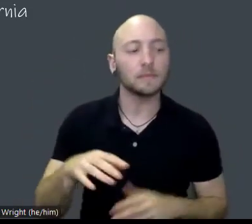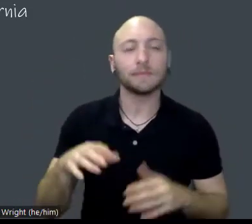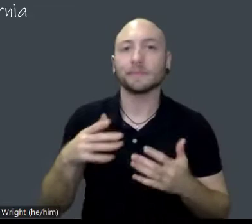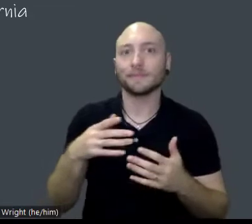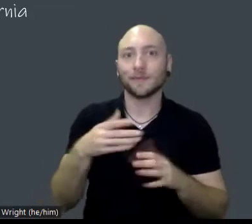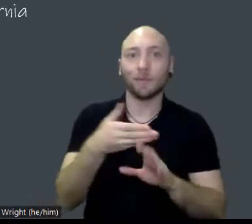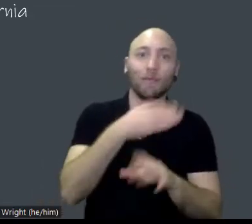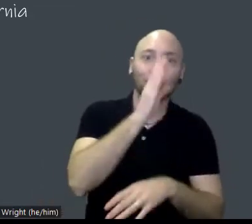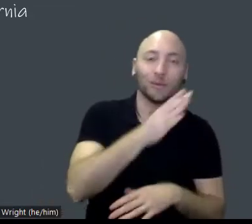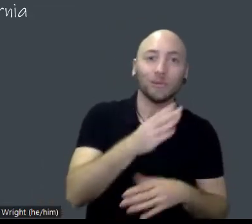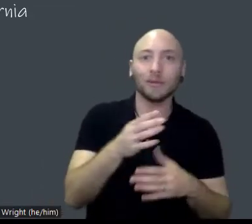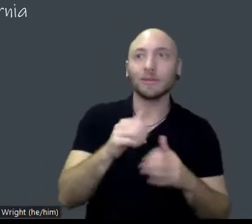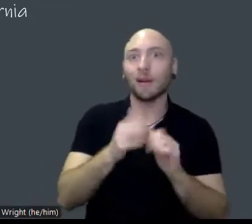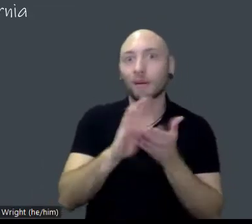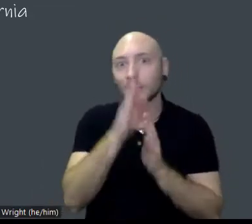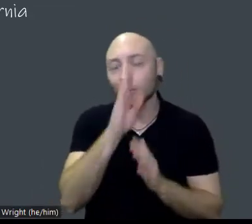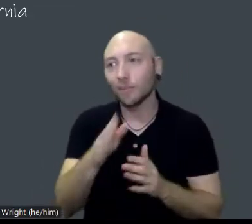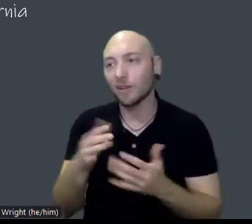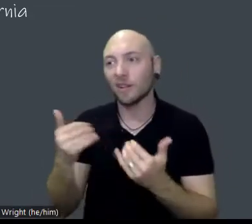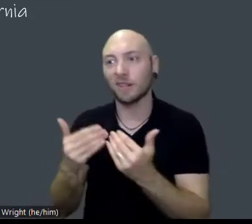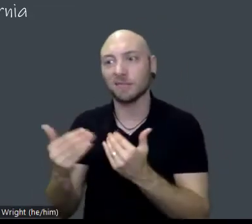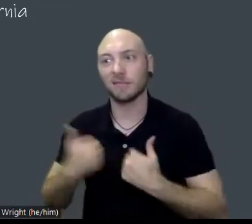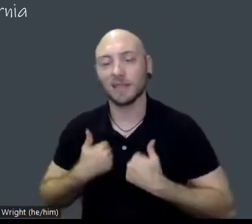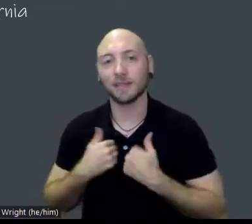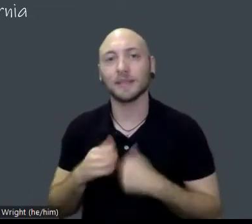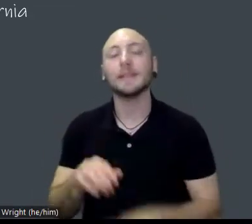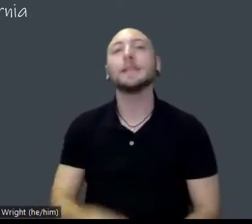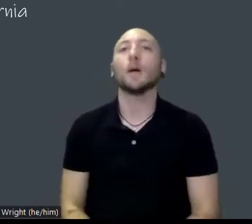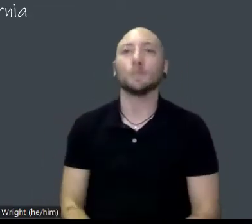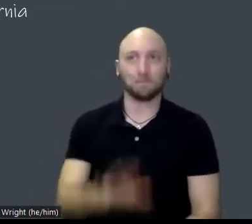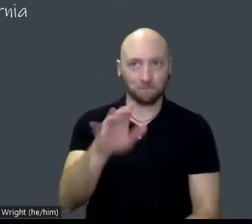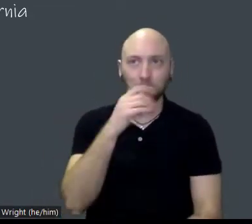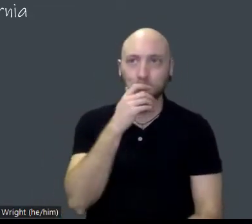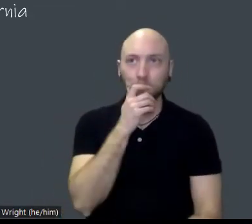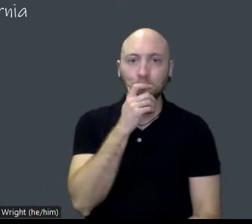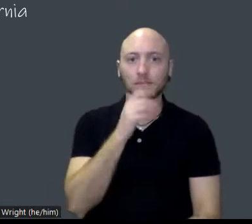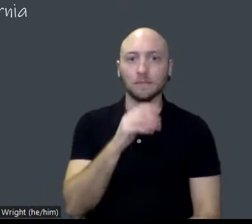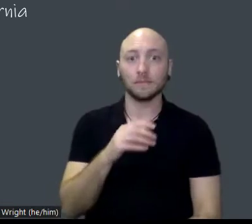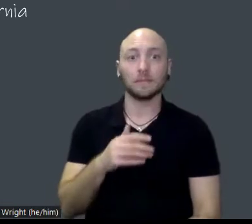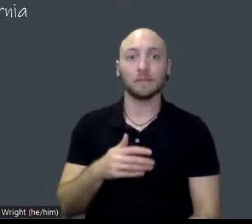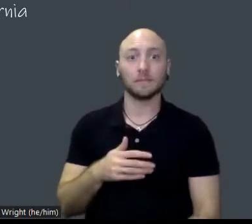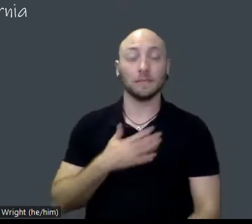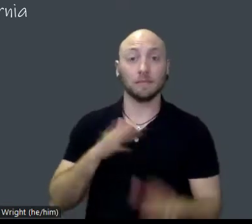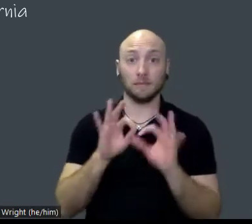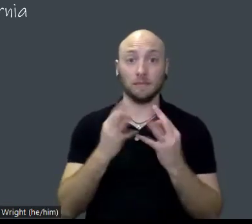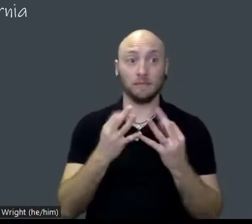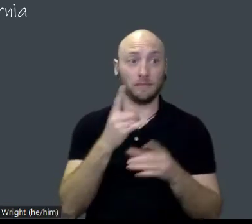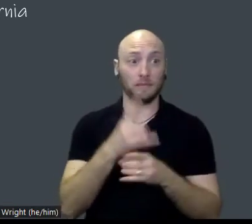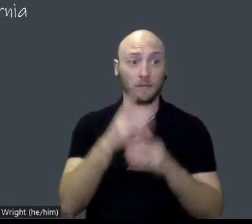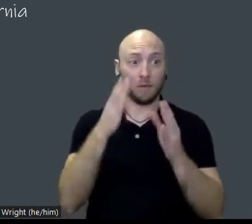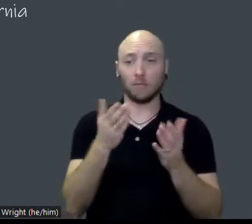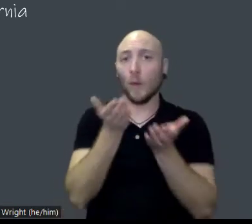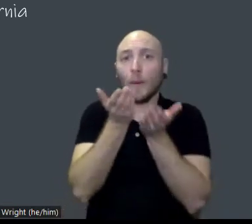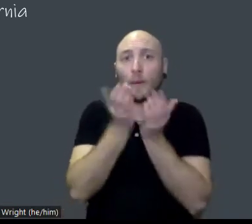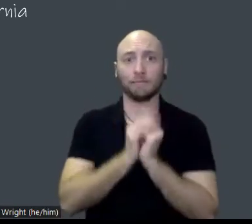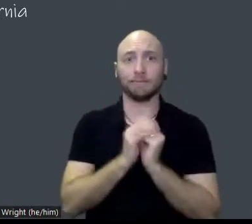what happened and what it's like now. So I don't come from alcoholism in my family. I come